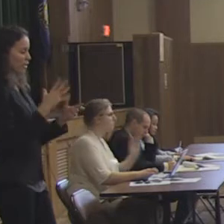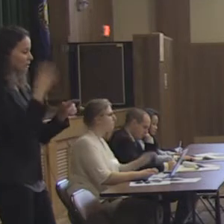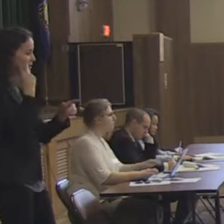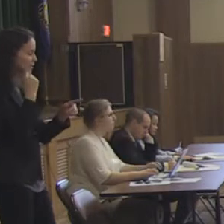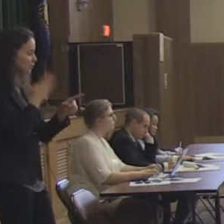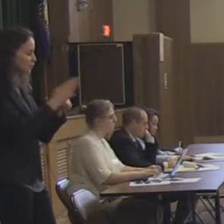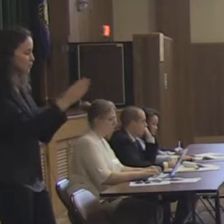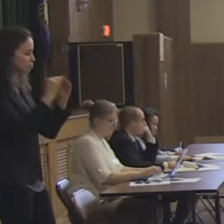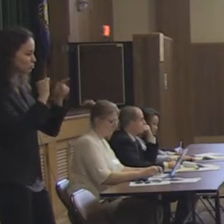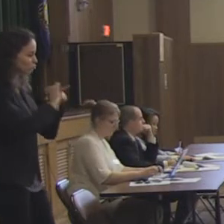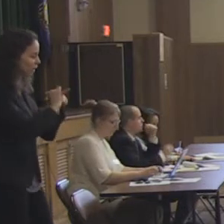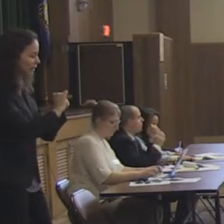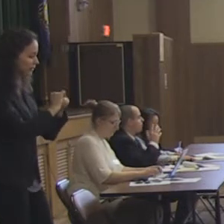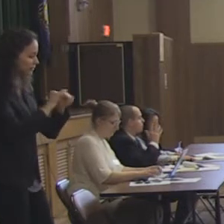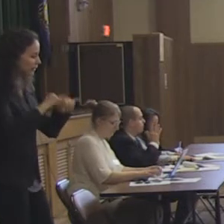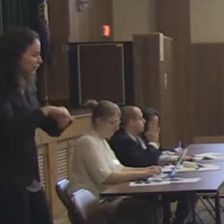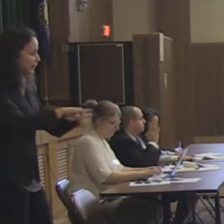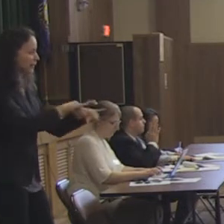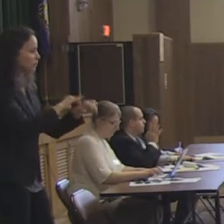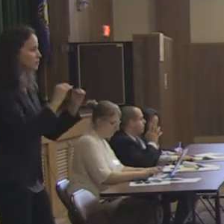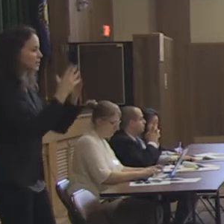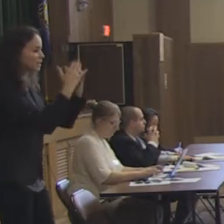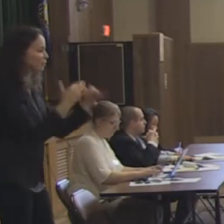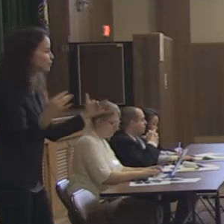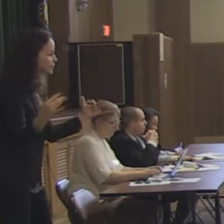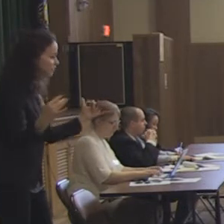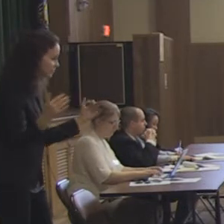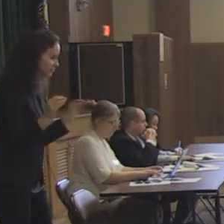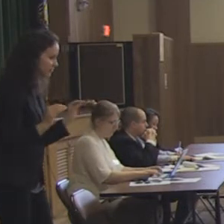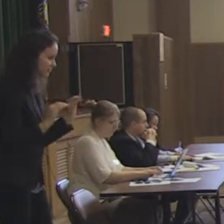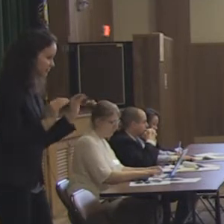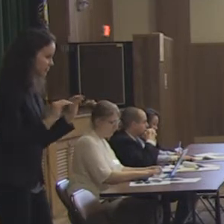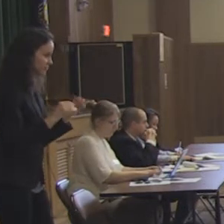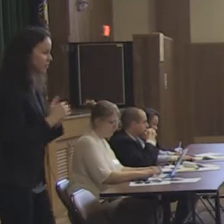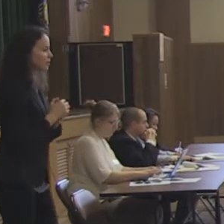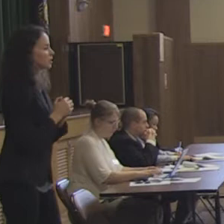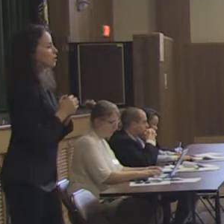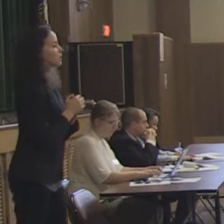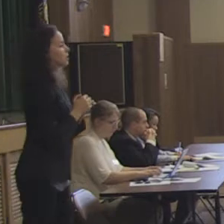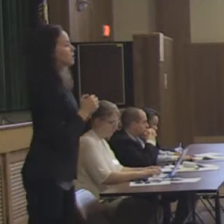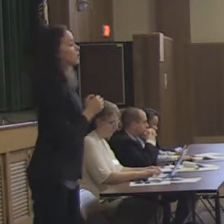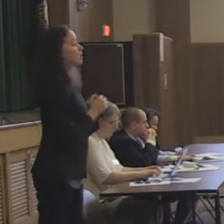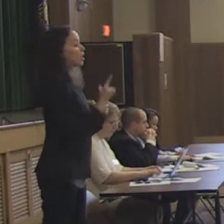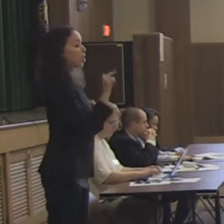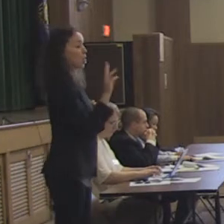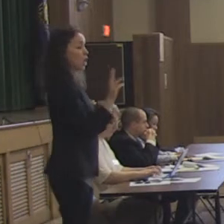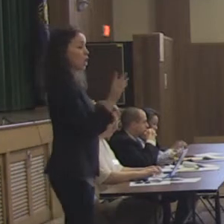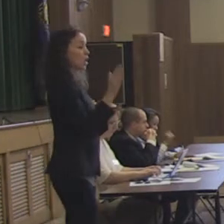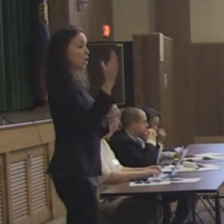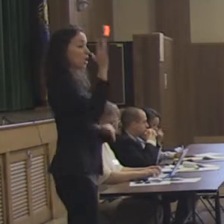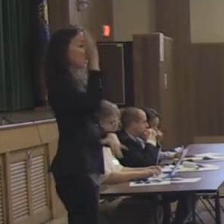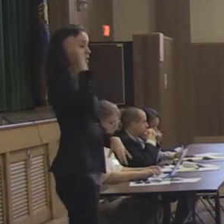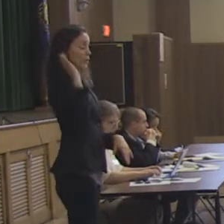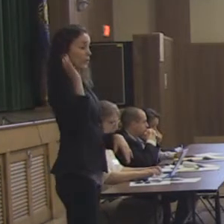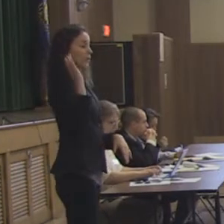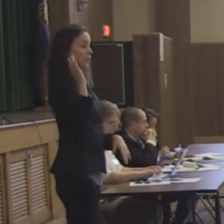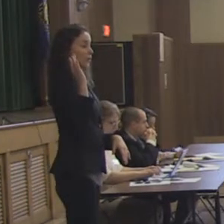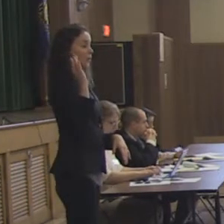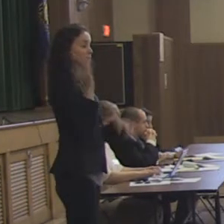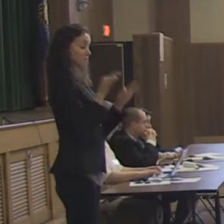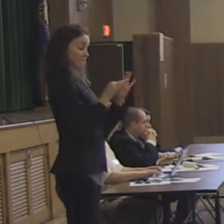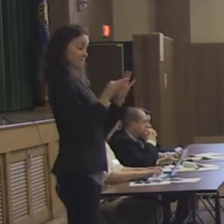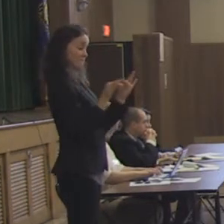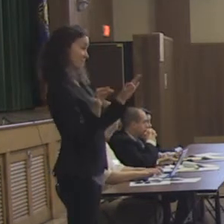have the clinical specialty, but actually the law a long time ago said that your workforce should